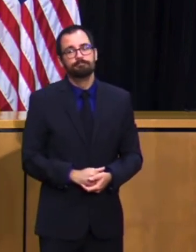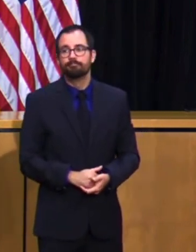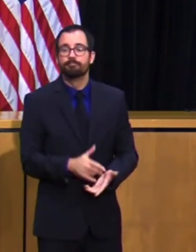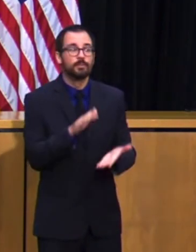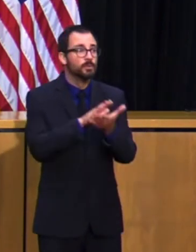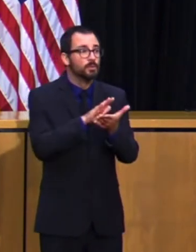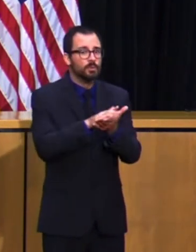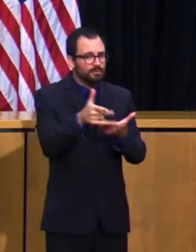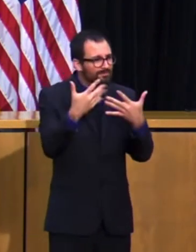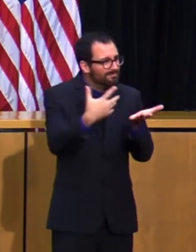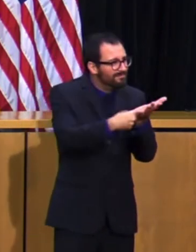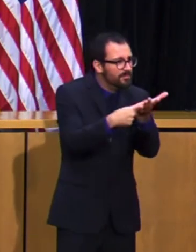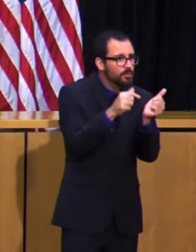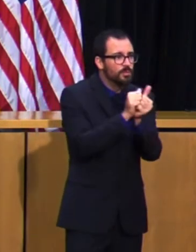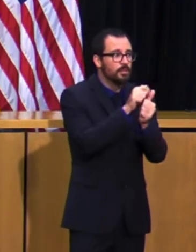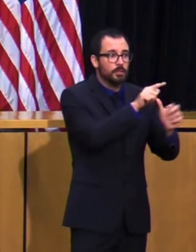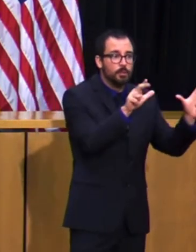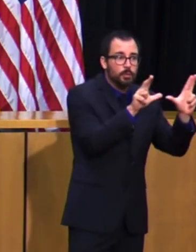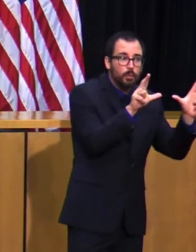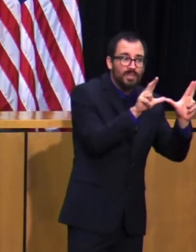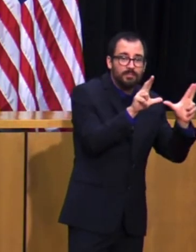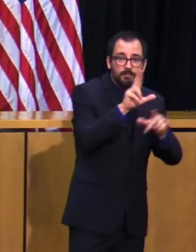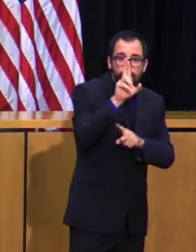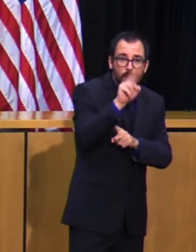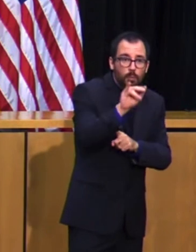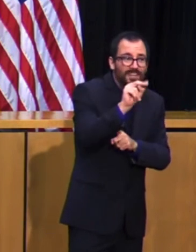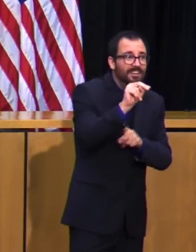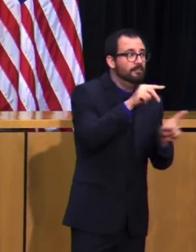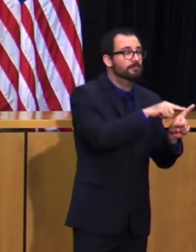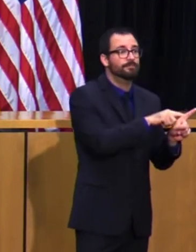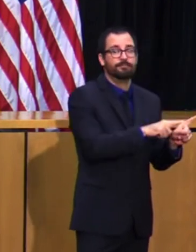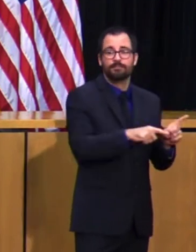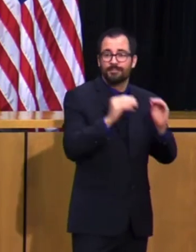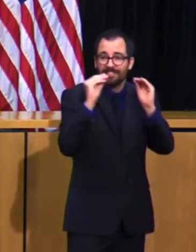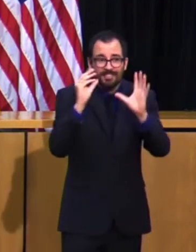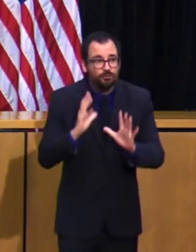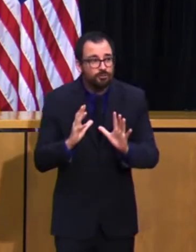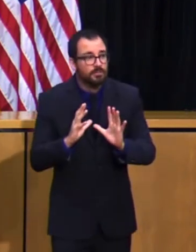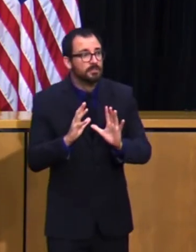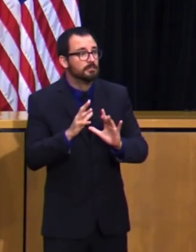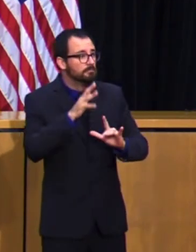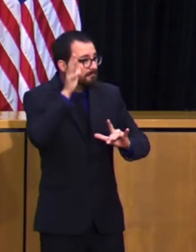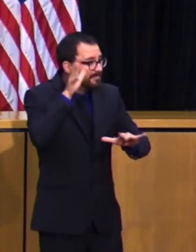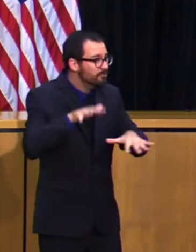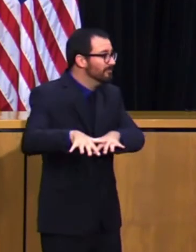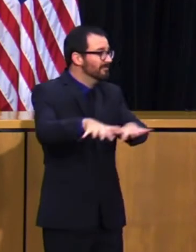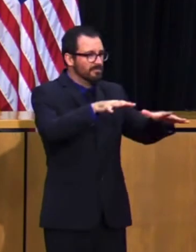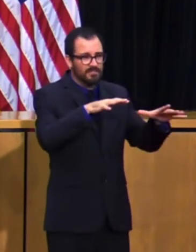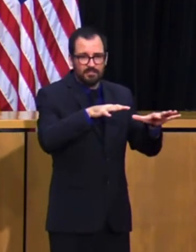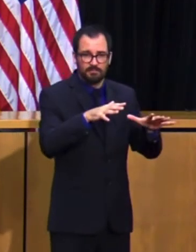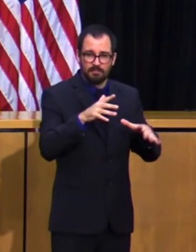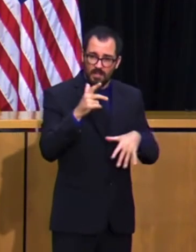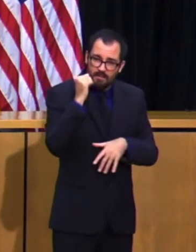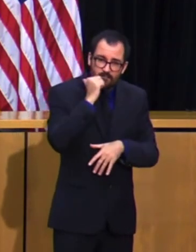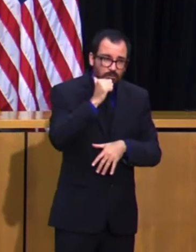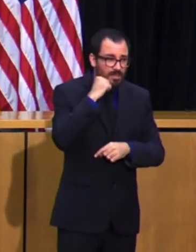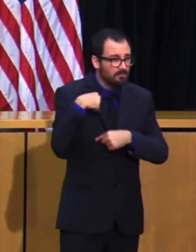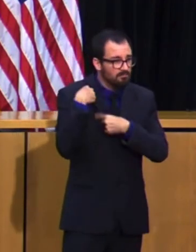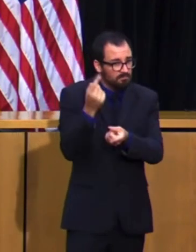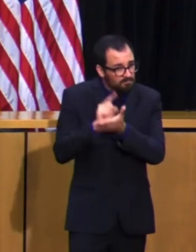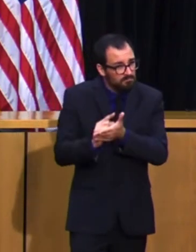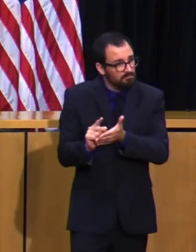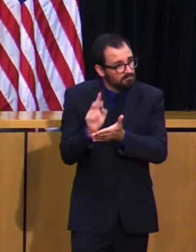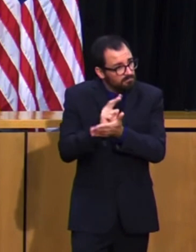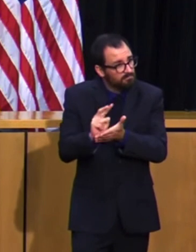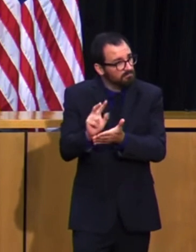almost literally on a daily basis for the past few weeks. And I think those responses to